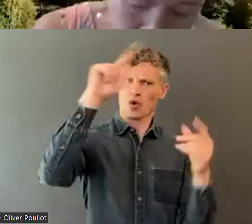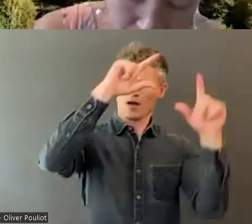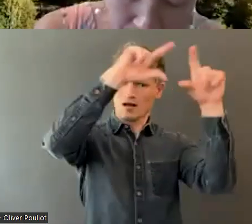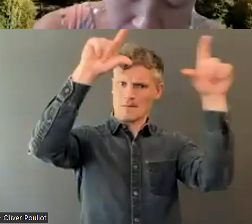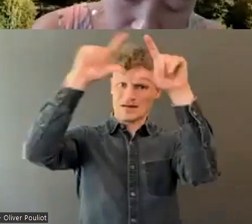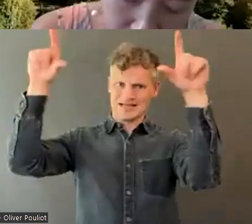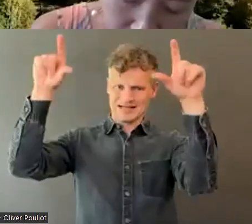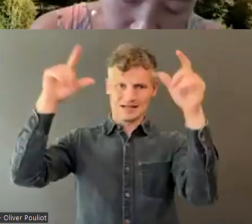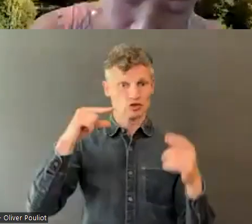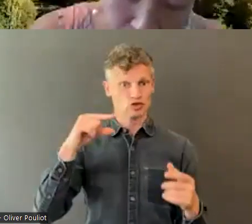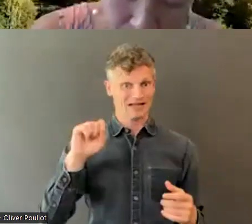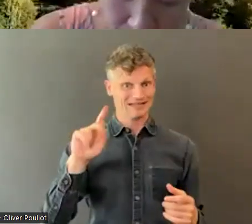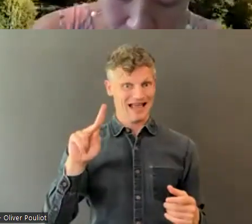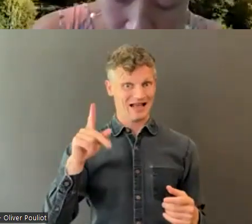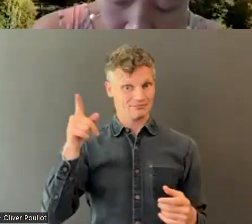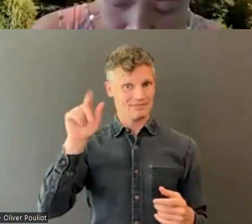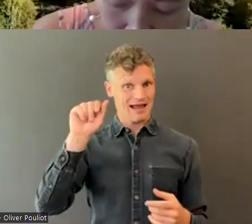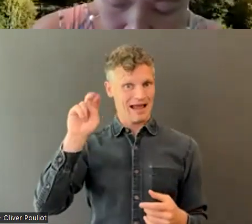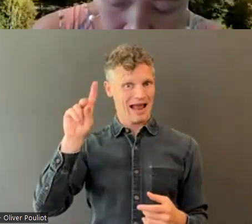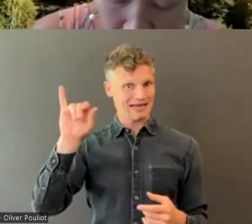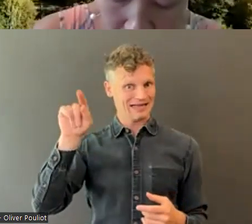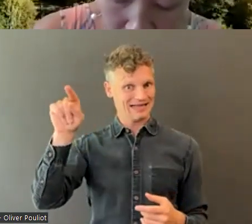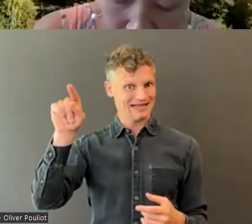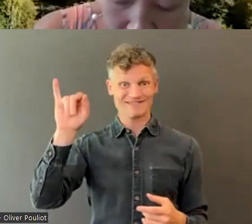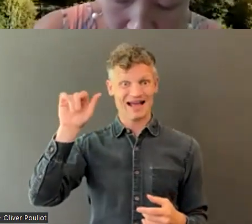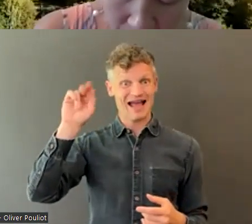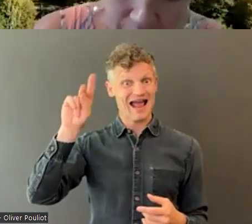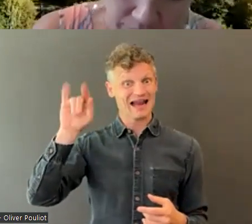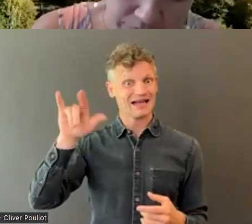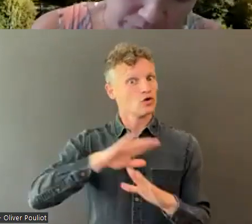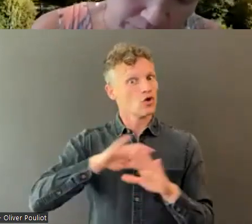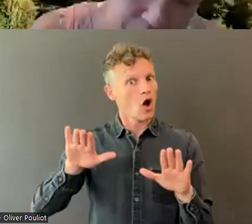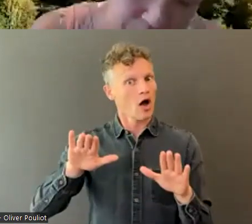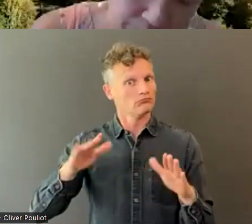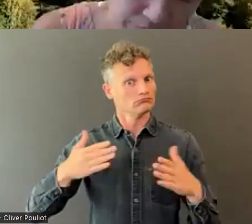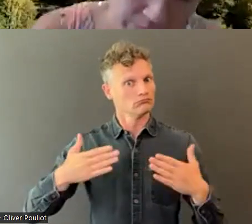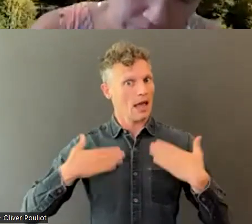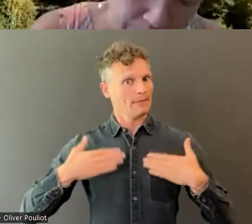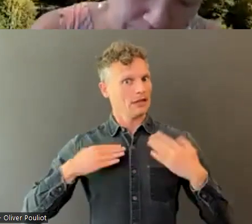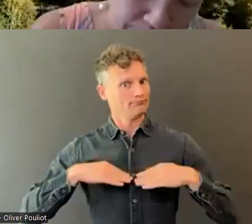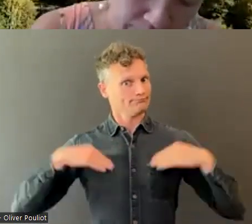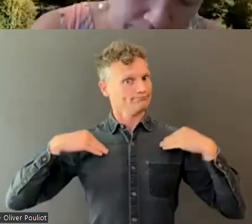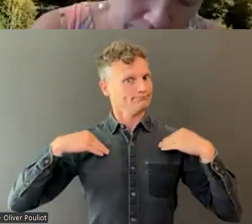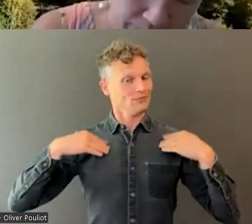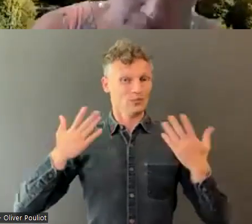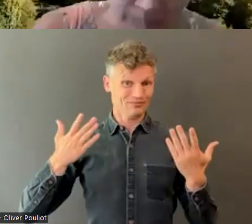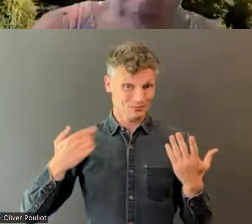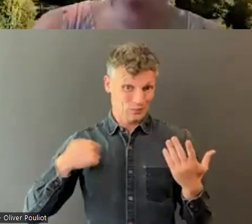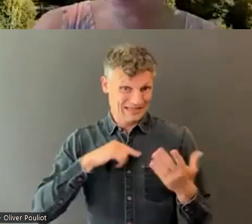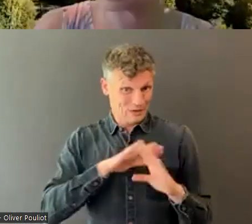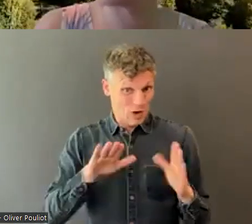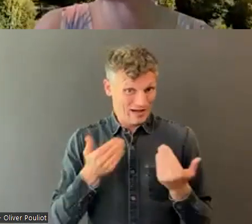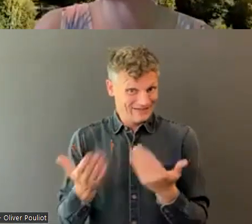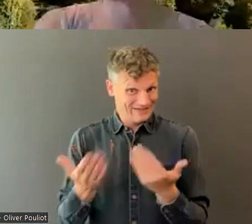example, you know, if they're not satisfied with what we've done, then we've not really delivered on the promise, which is to get